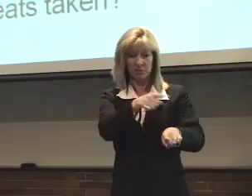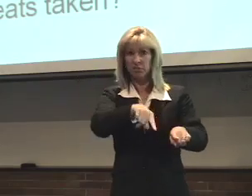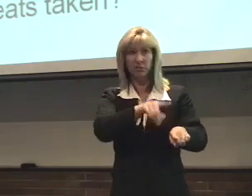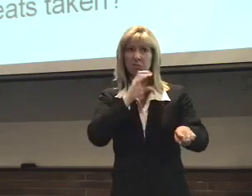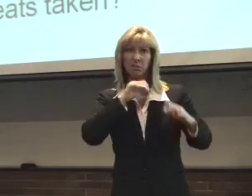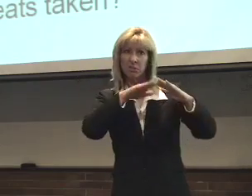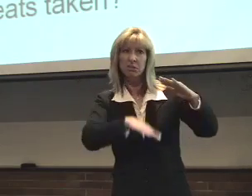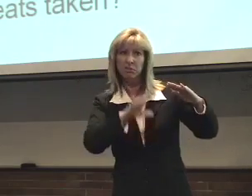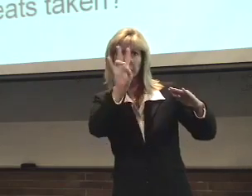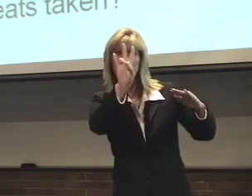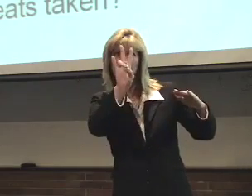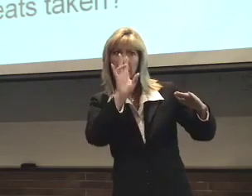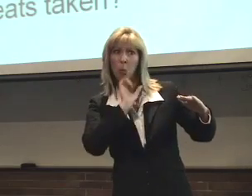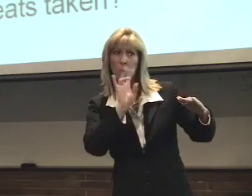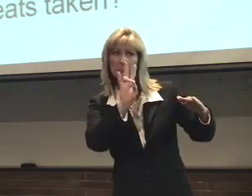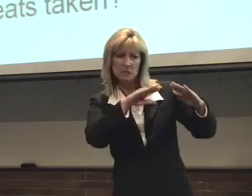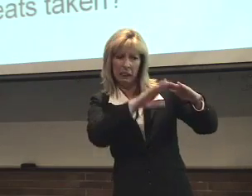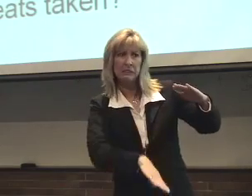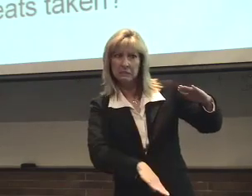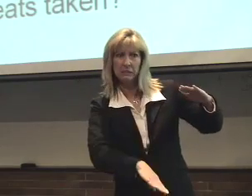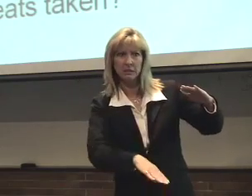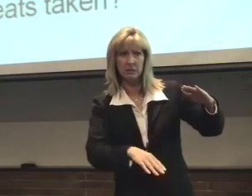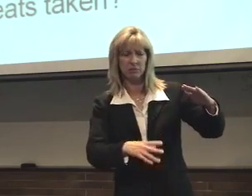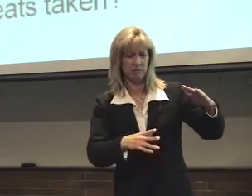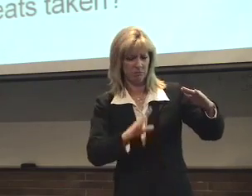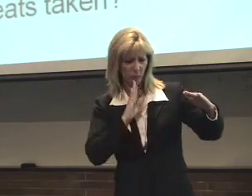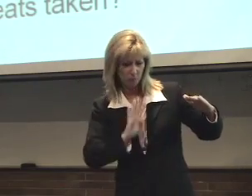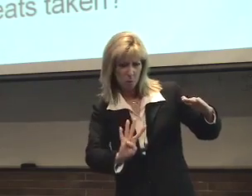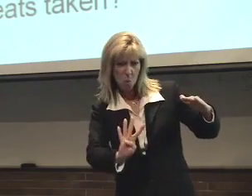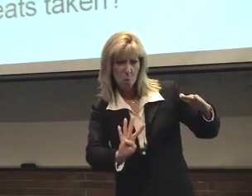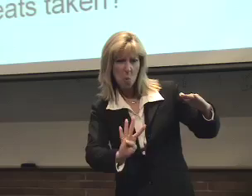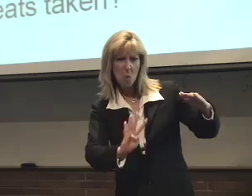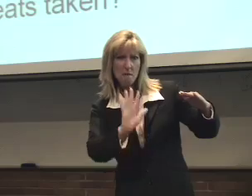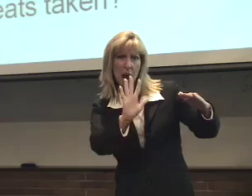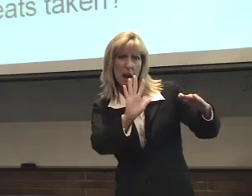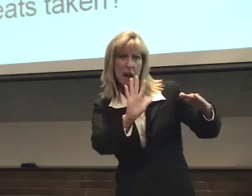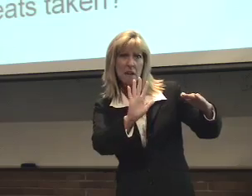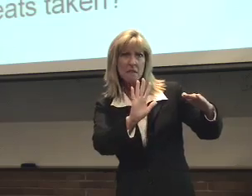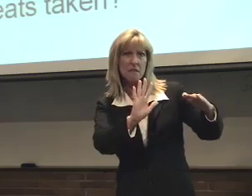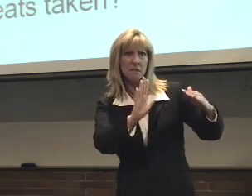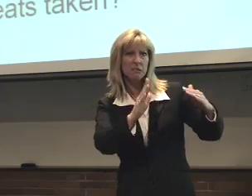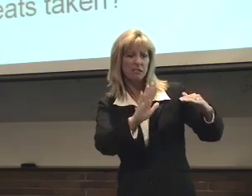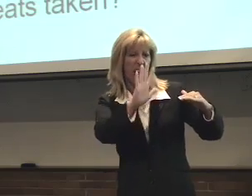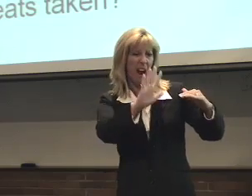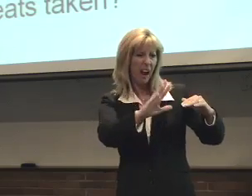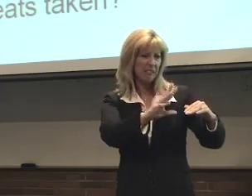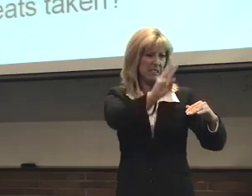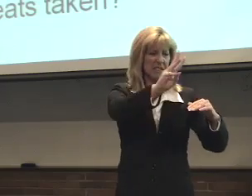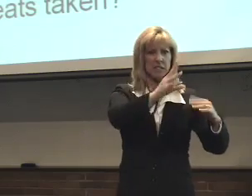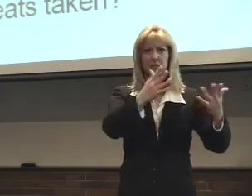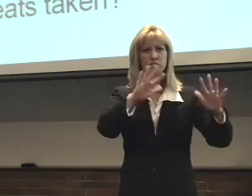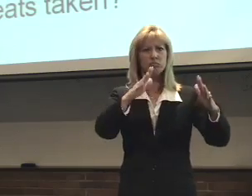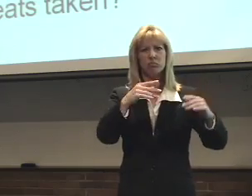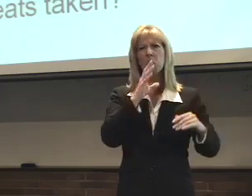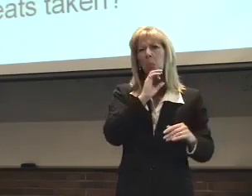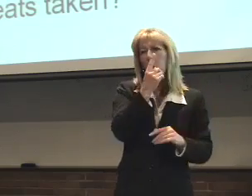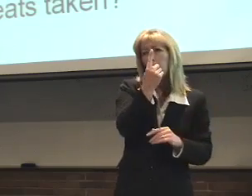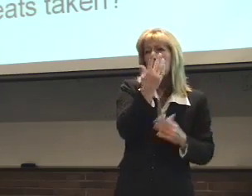weren't over 7. After 2 years, the little boy was 4, then 5. The rest of them were like 5, then 6. One, I think, was 7. So